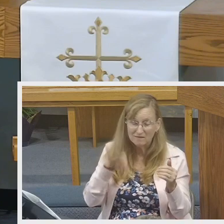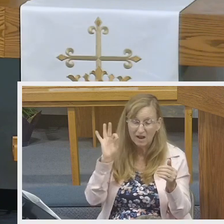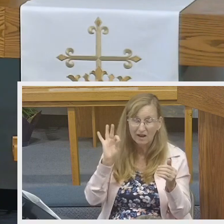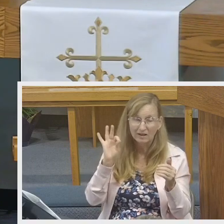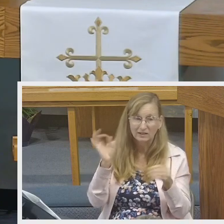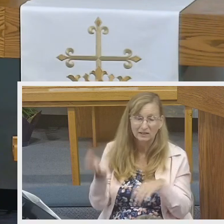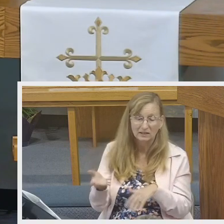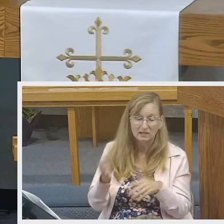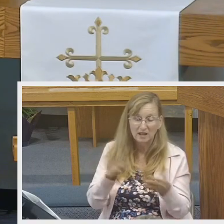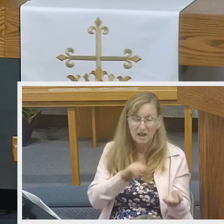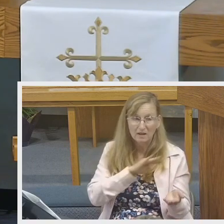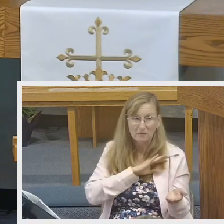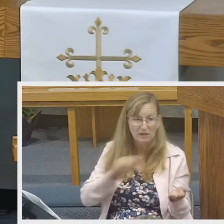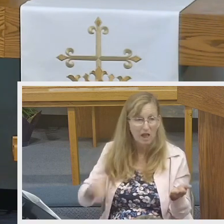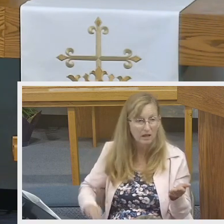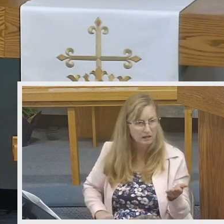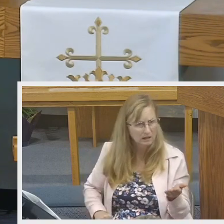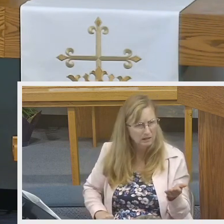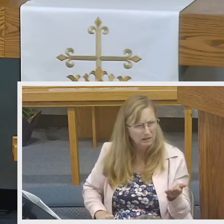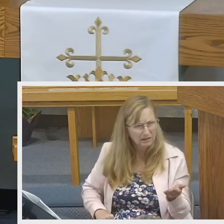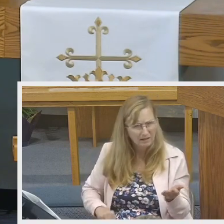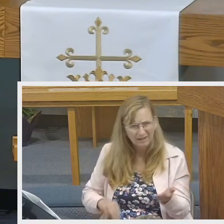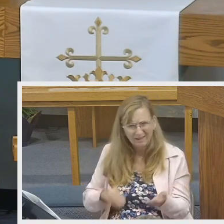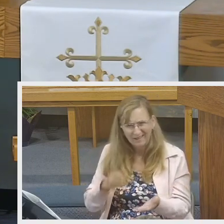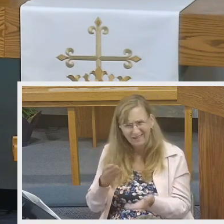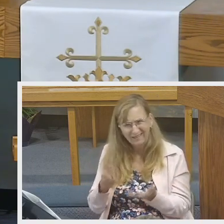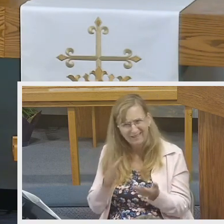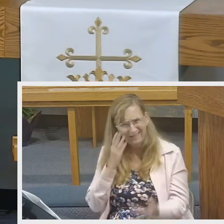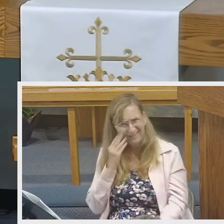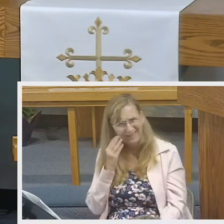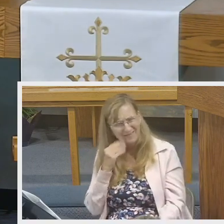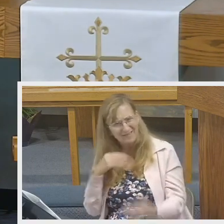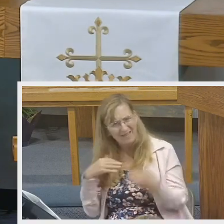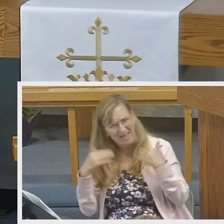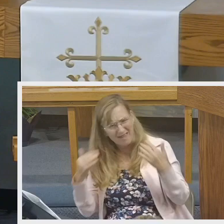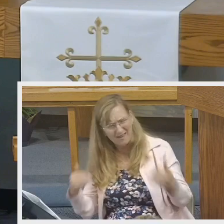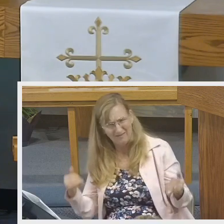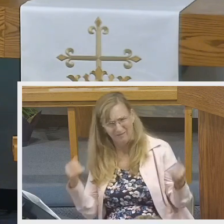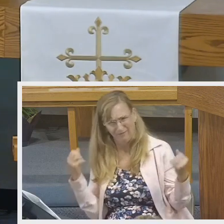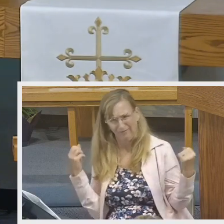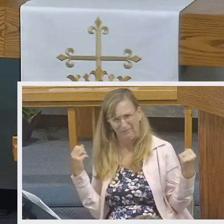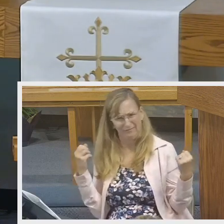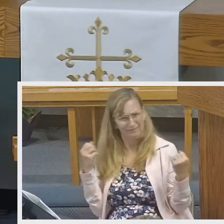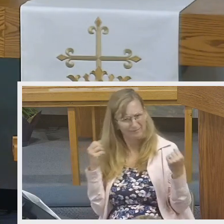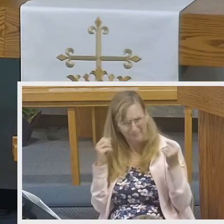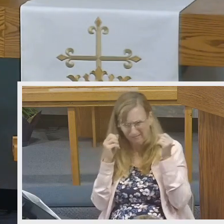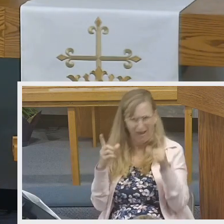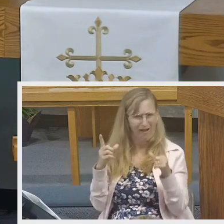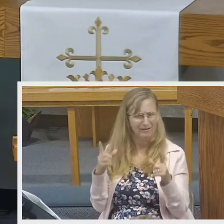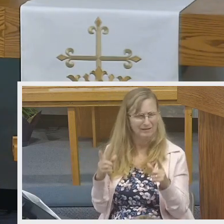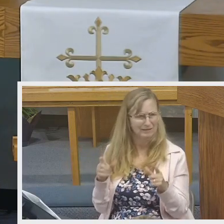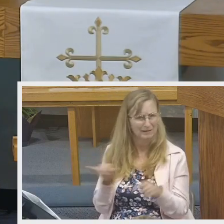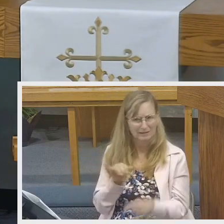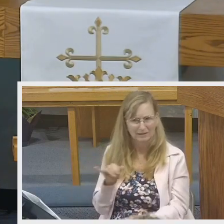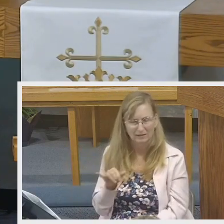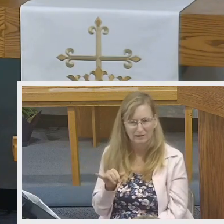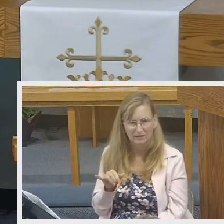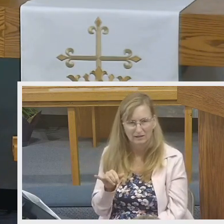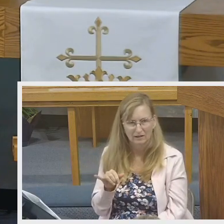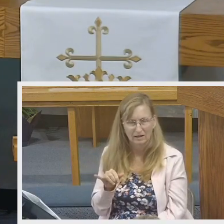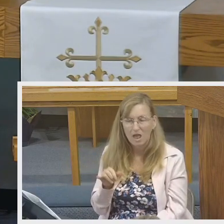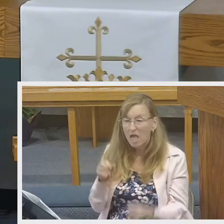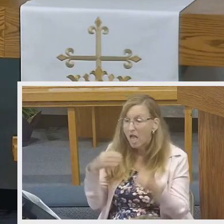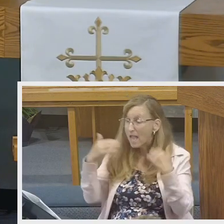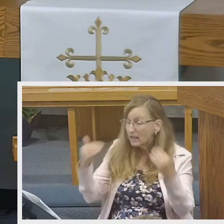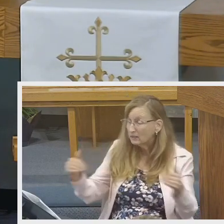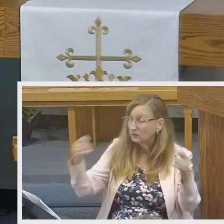Messiah. And it almost seems like the angels were really shocked about that. The angels give